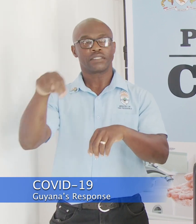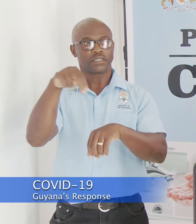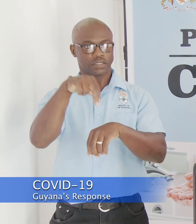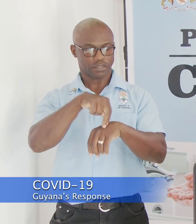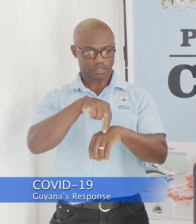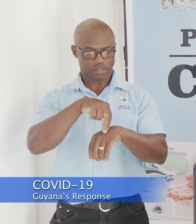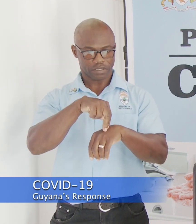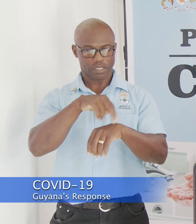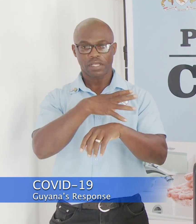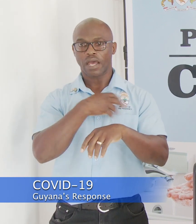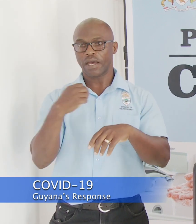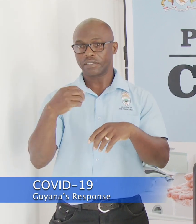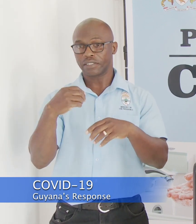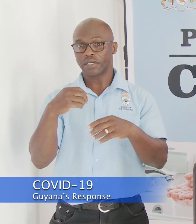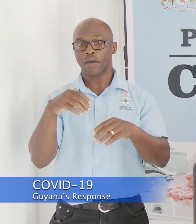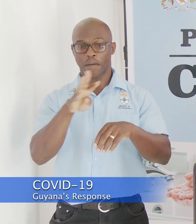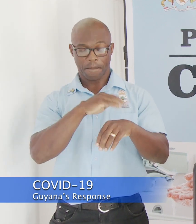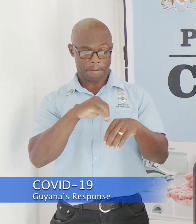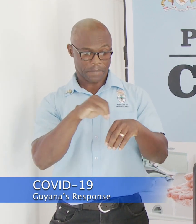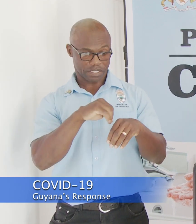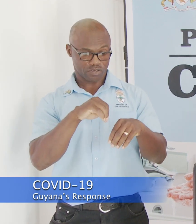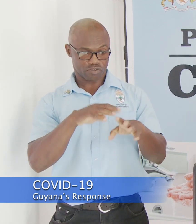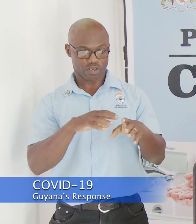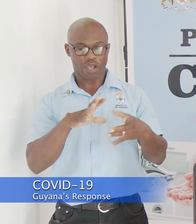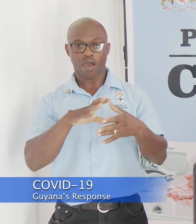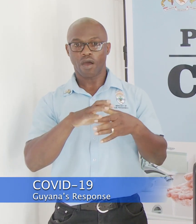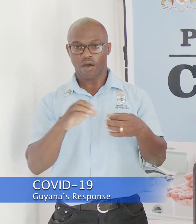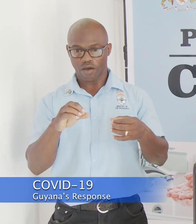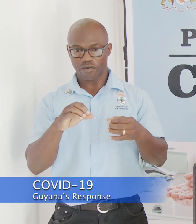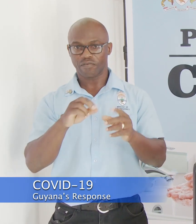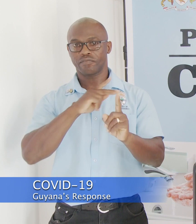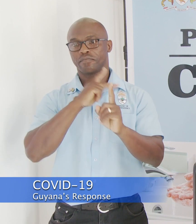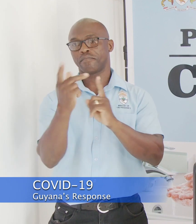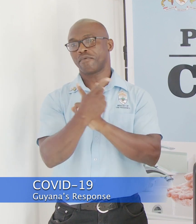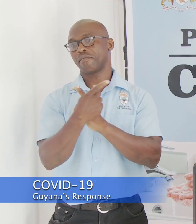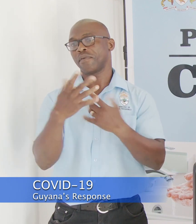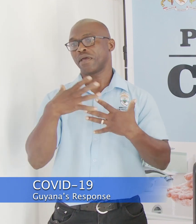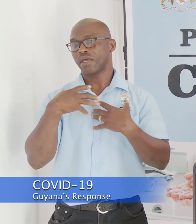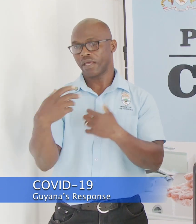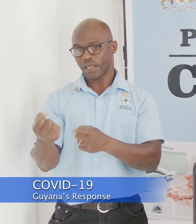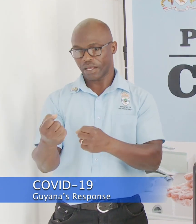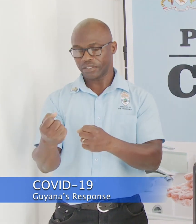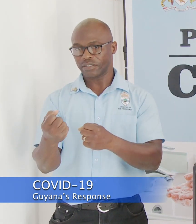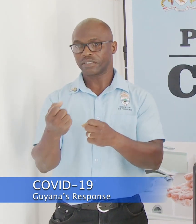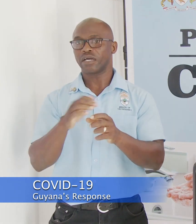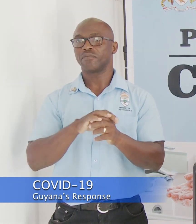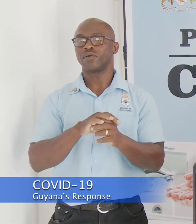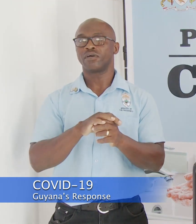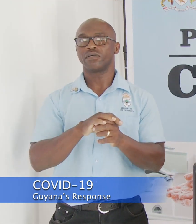the Ministry of Public Health's ongoing response to the COVID-19 pandemic.